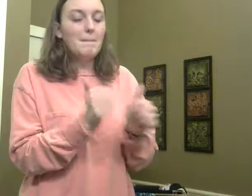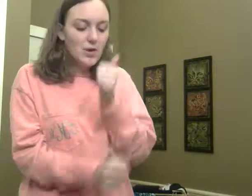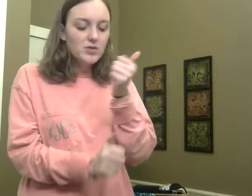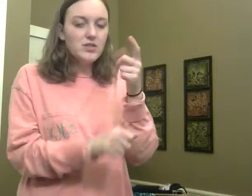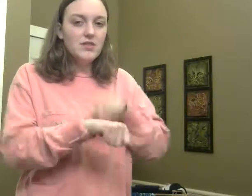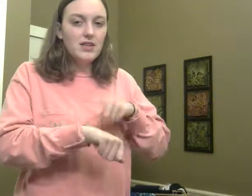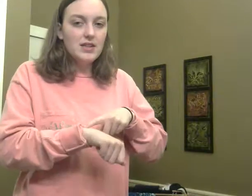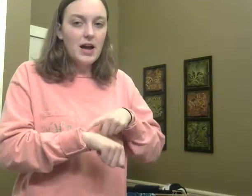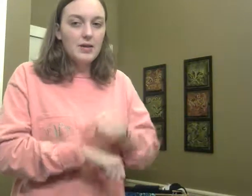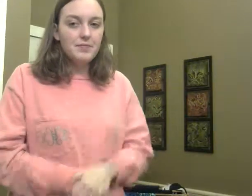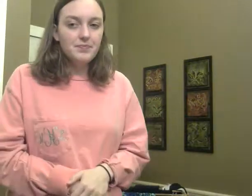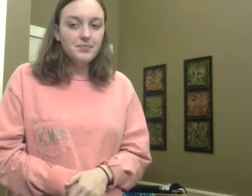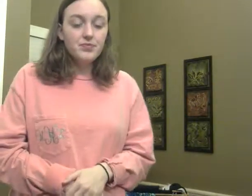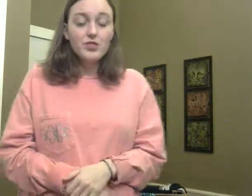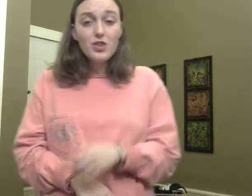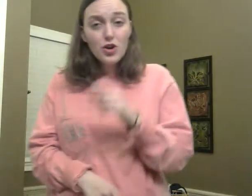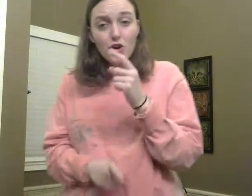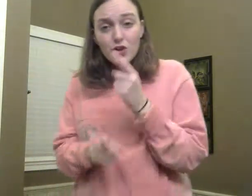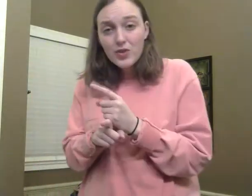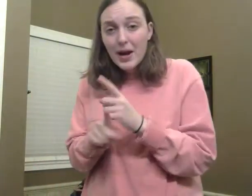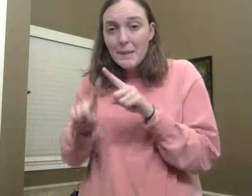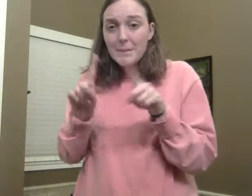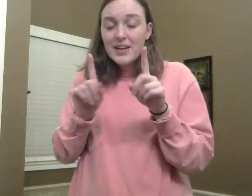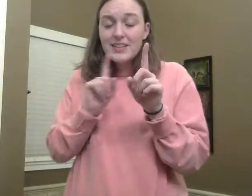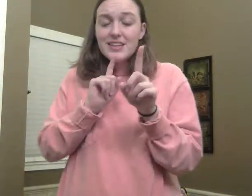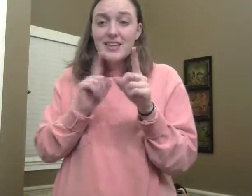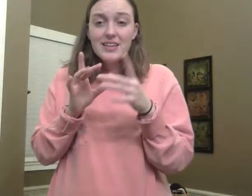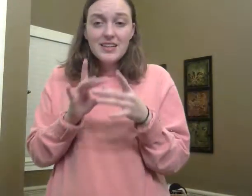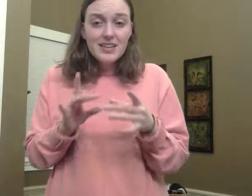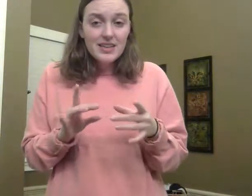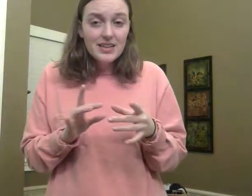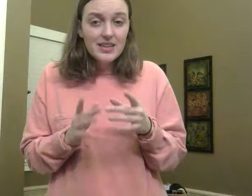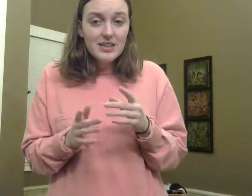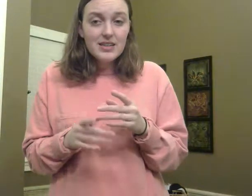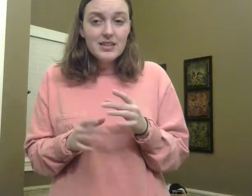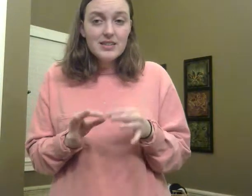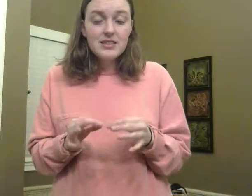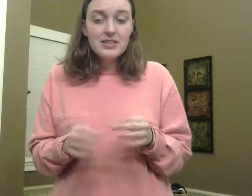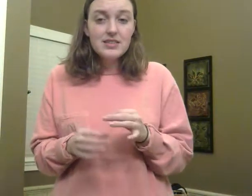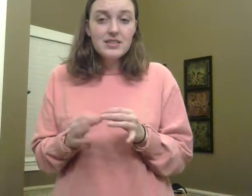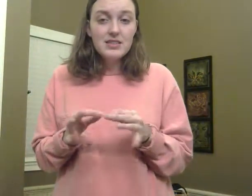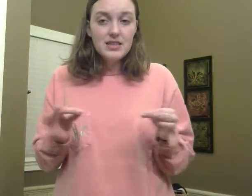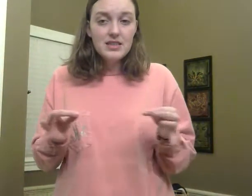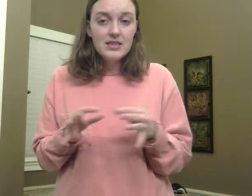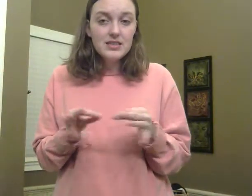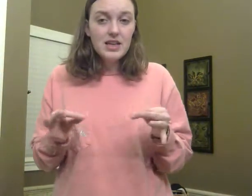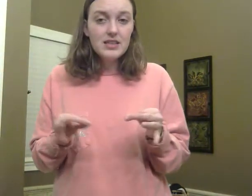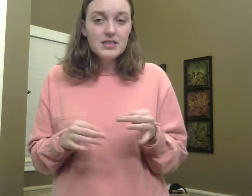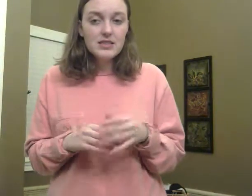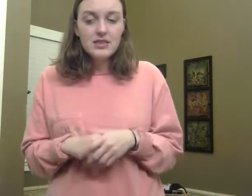water strider on land? No. I remember one of the paragraphs talking about when something pushes it